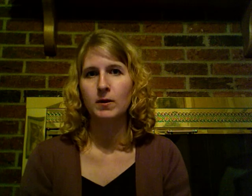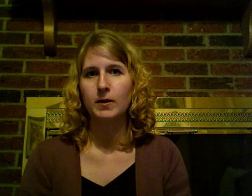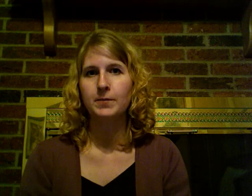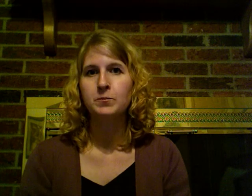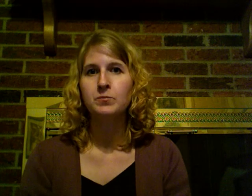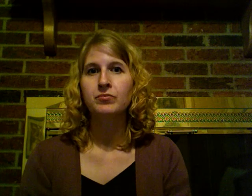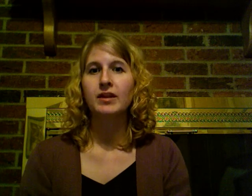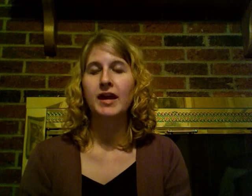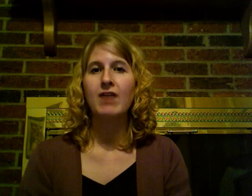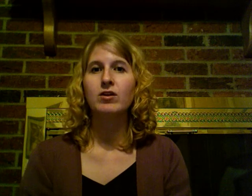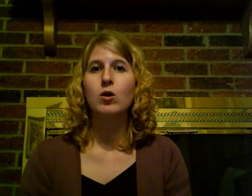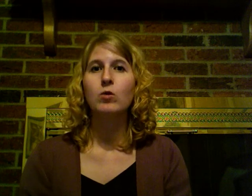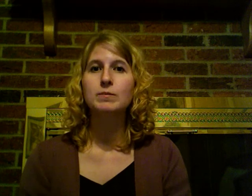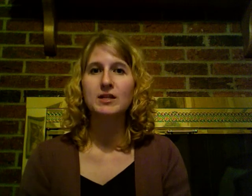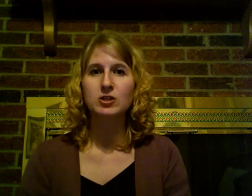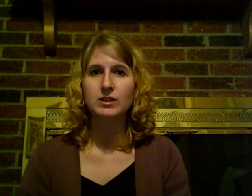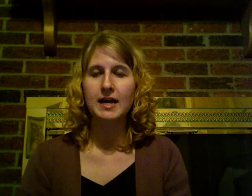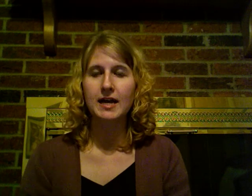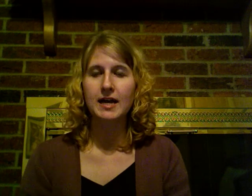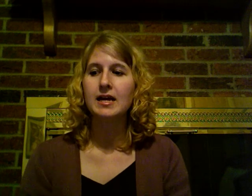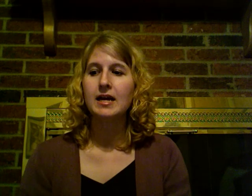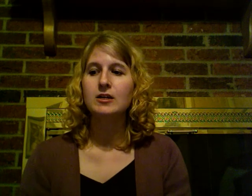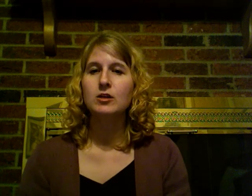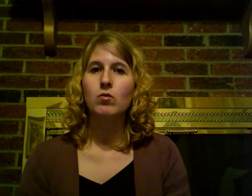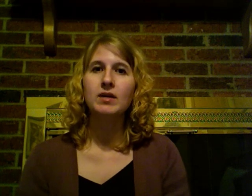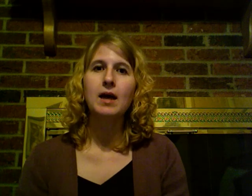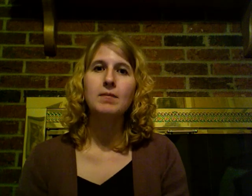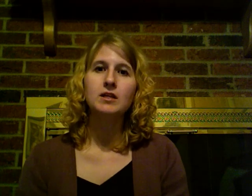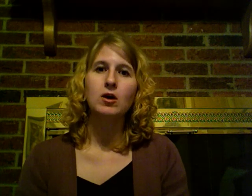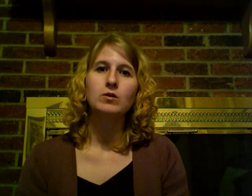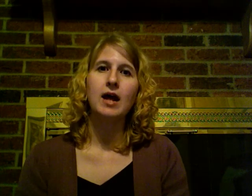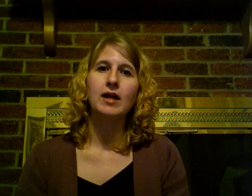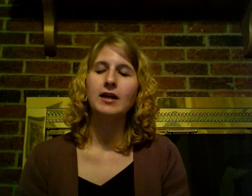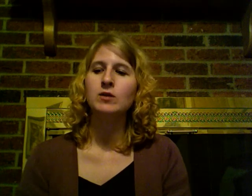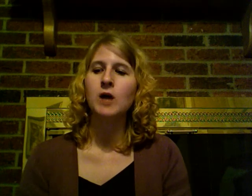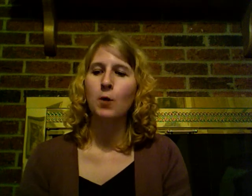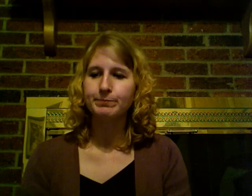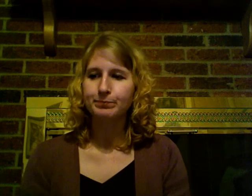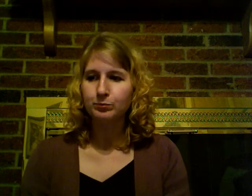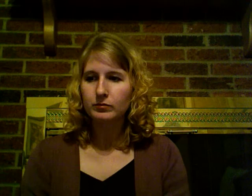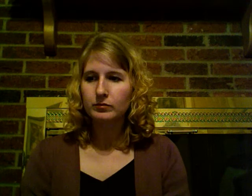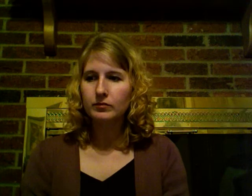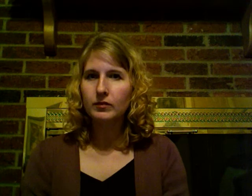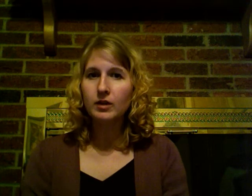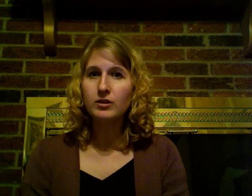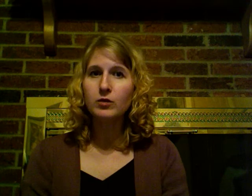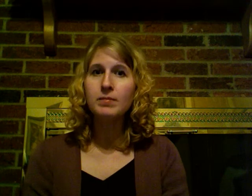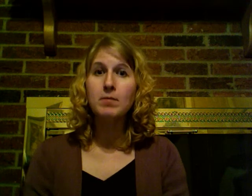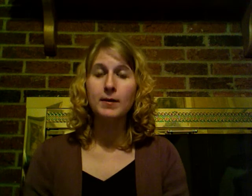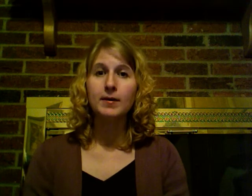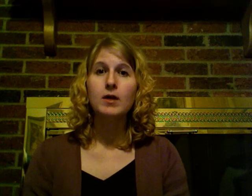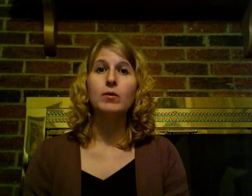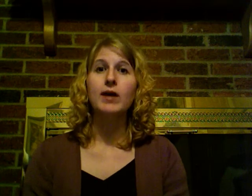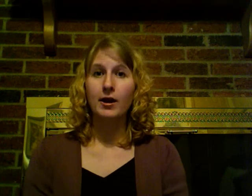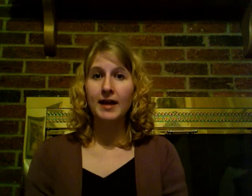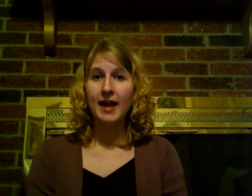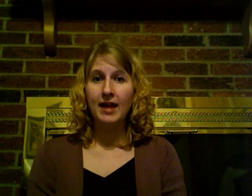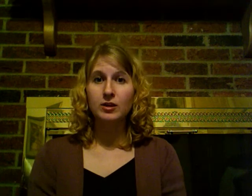marker. They have their own special signs. So when we come to those, I'll let you know. So remember, we are going to use